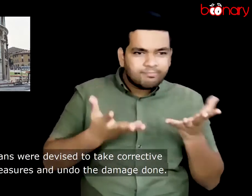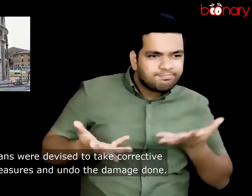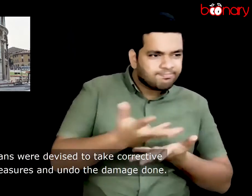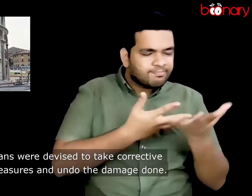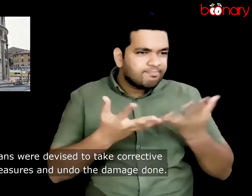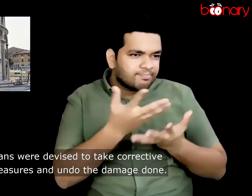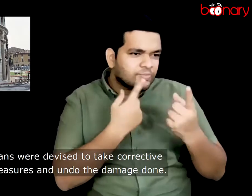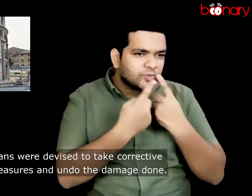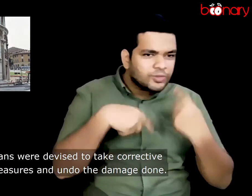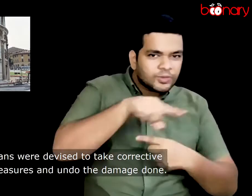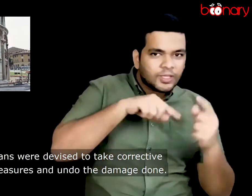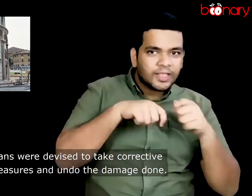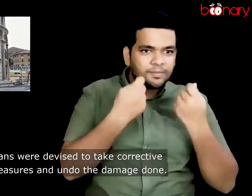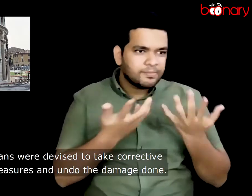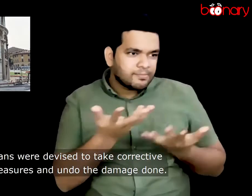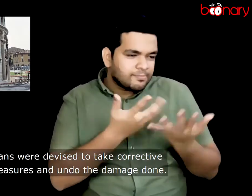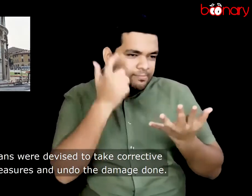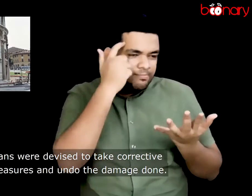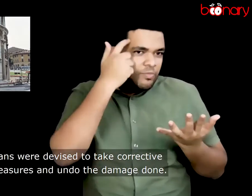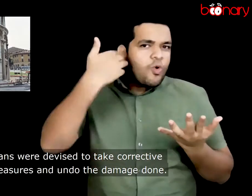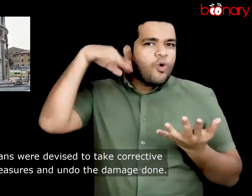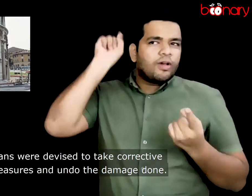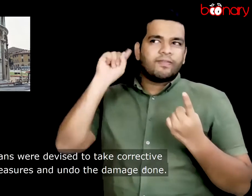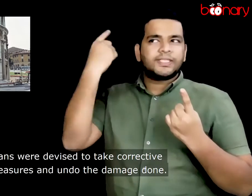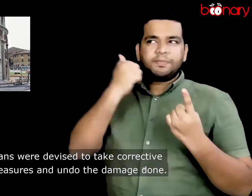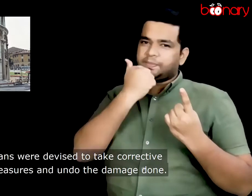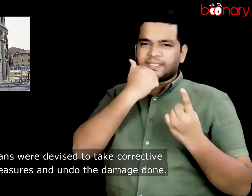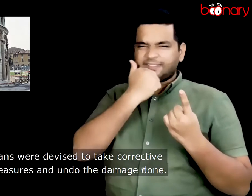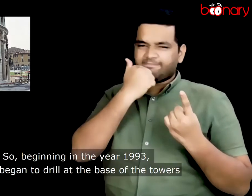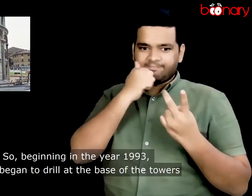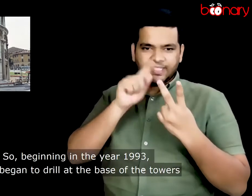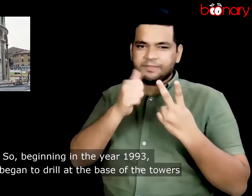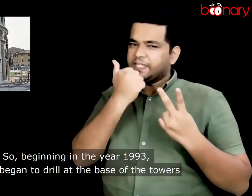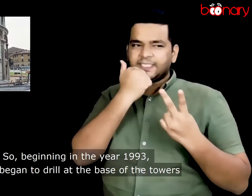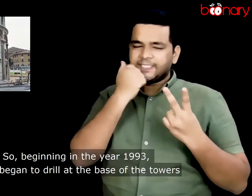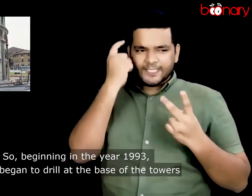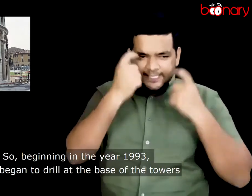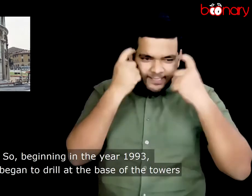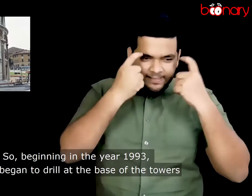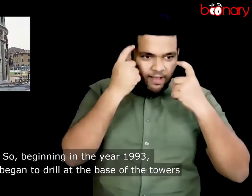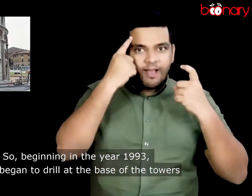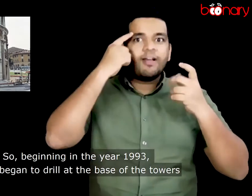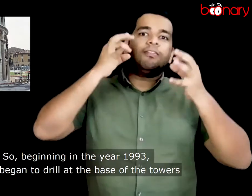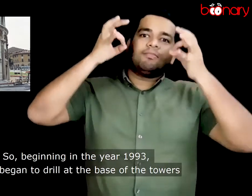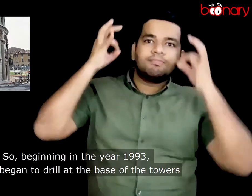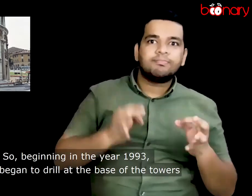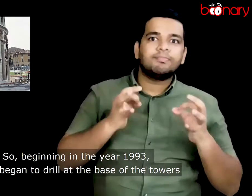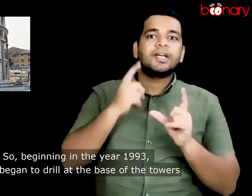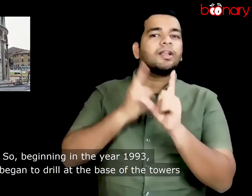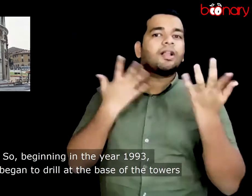take corrective measures and undo the damage done. So, beginning in the year